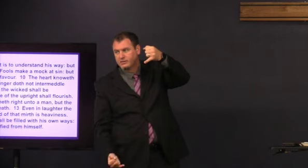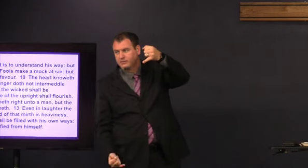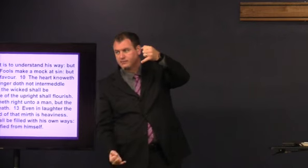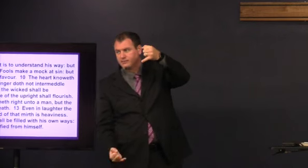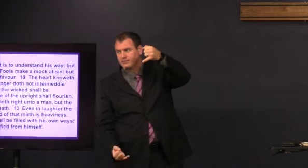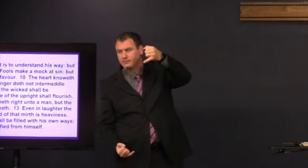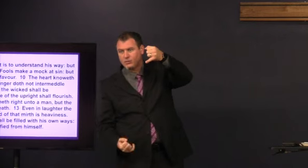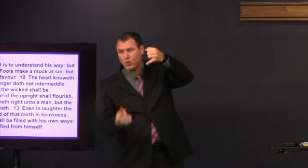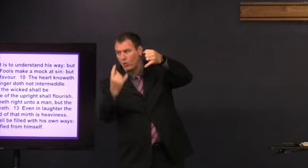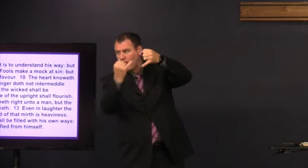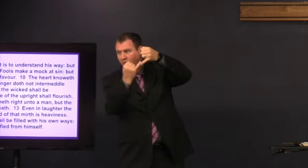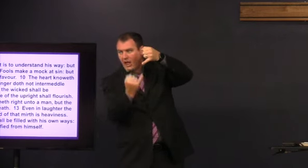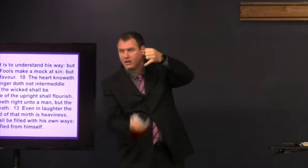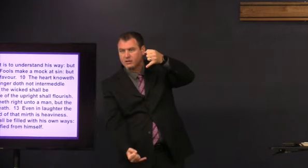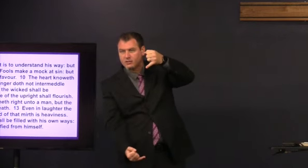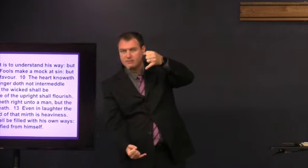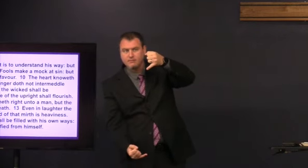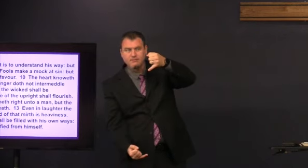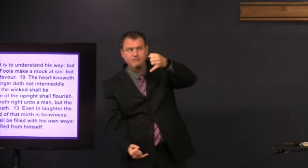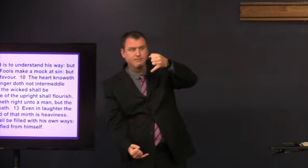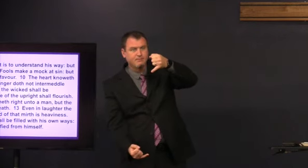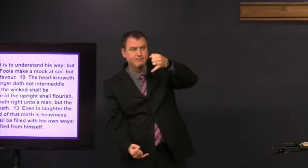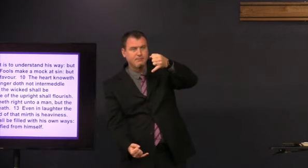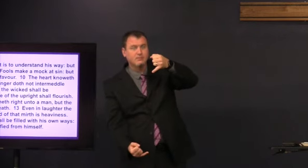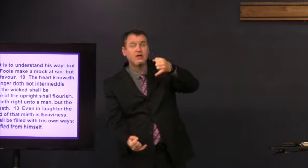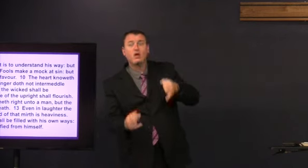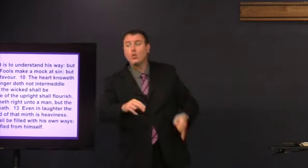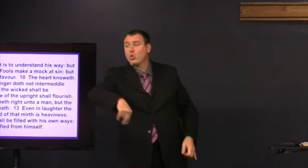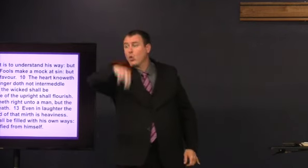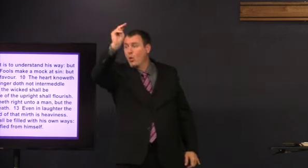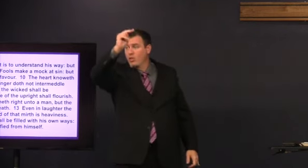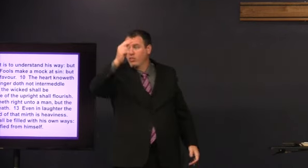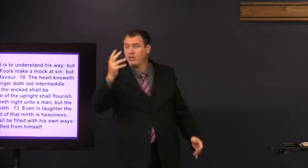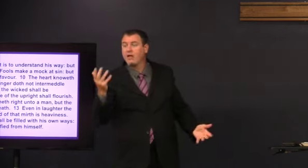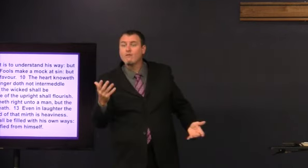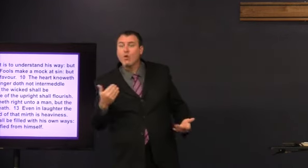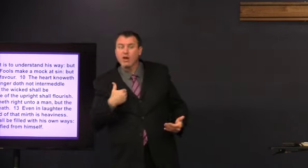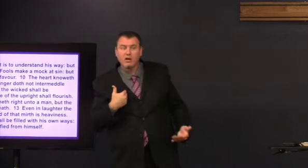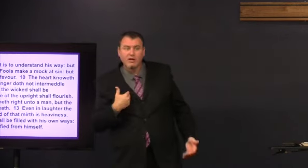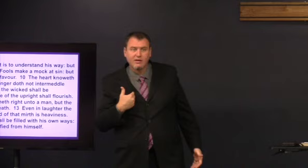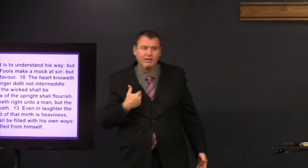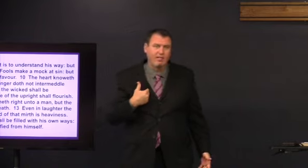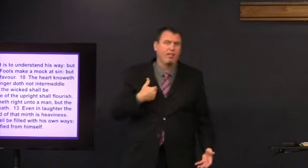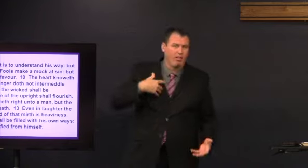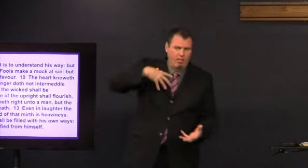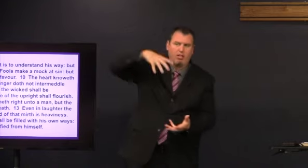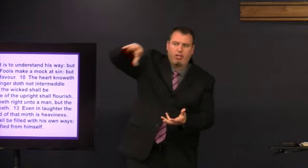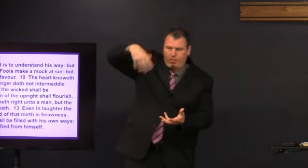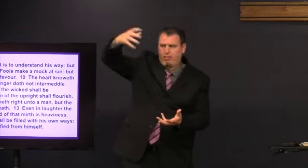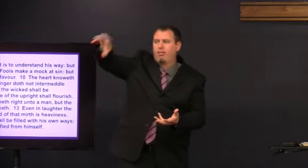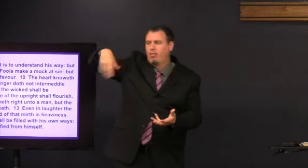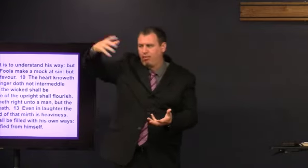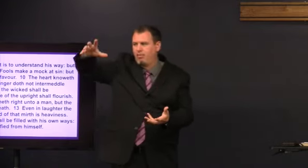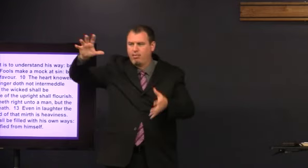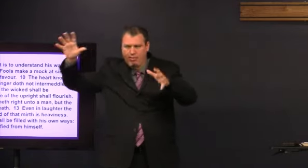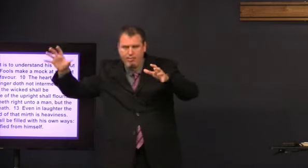There was only one king, there was only one who wore the wine in Judah. The throne did